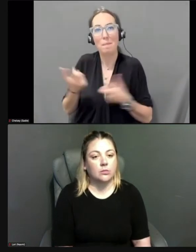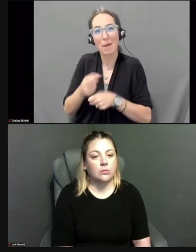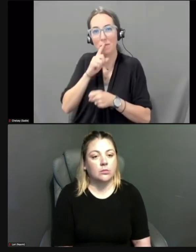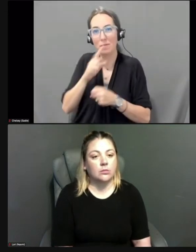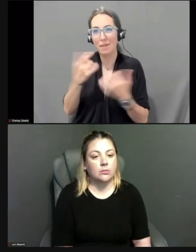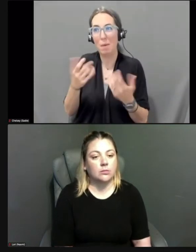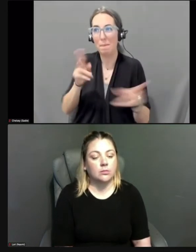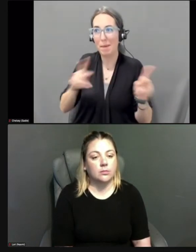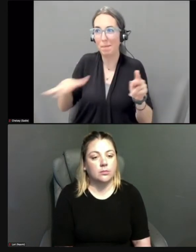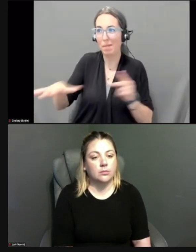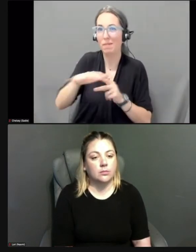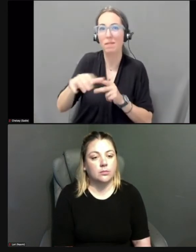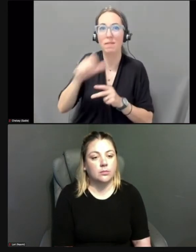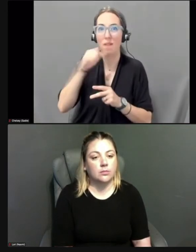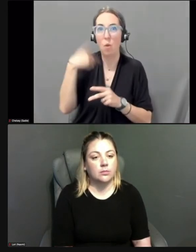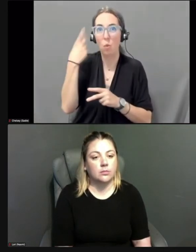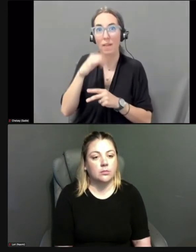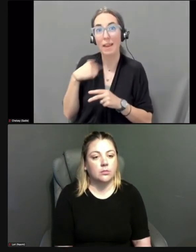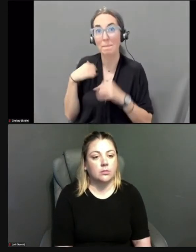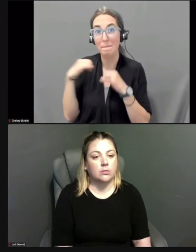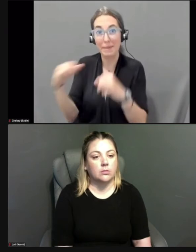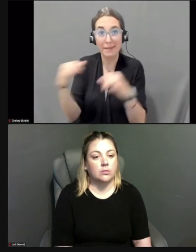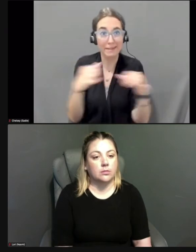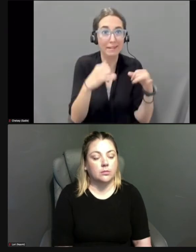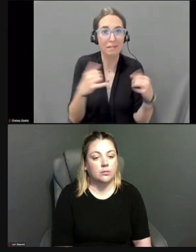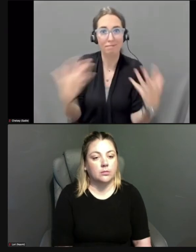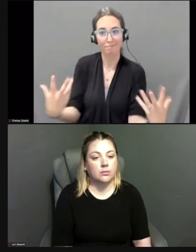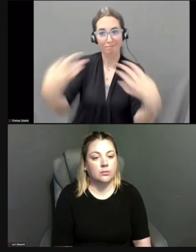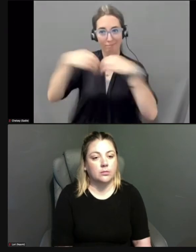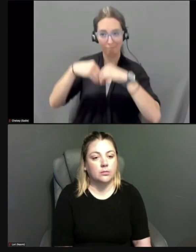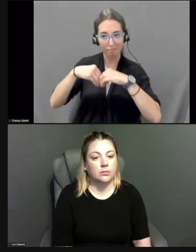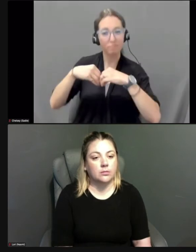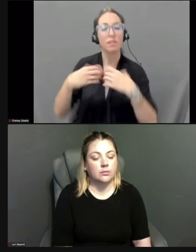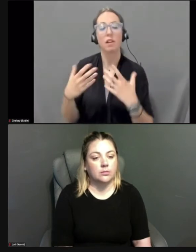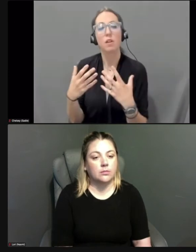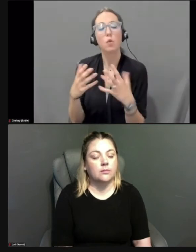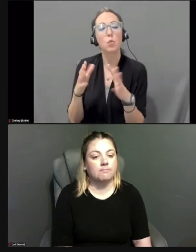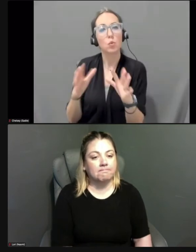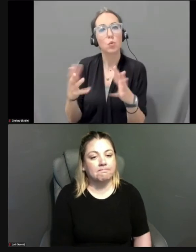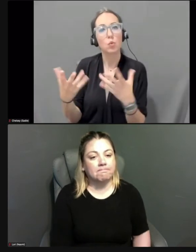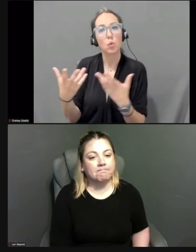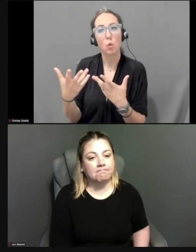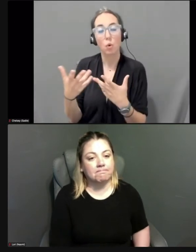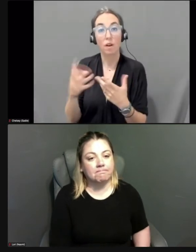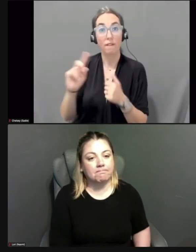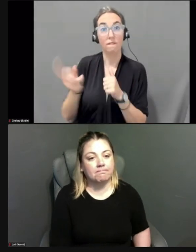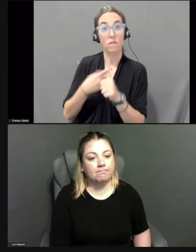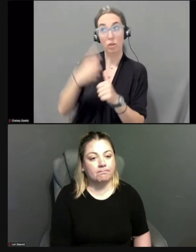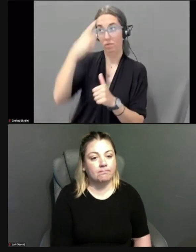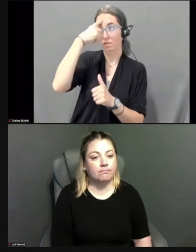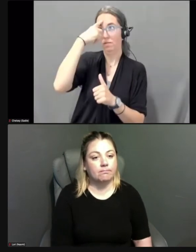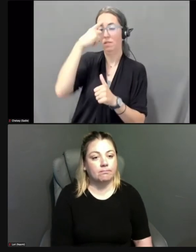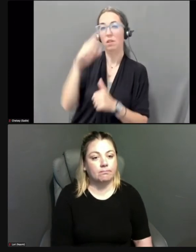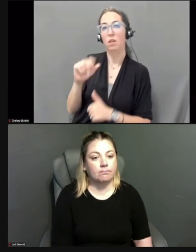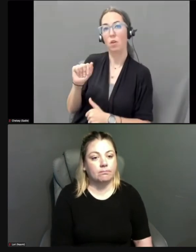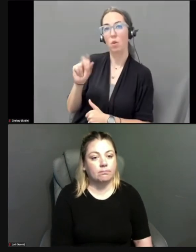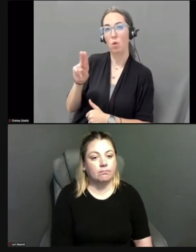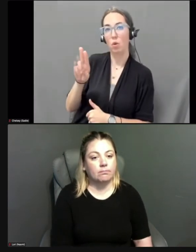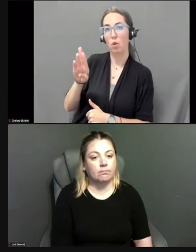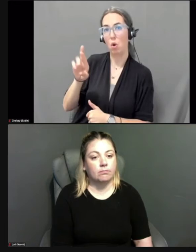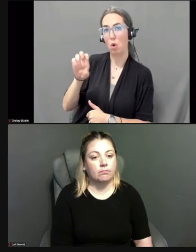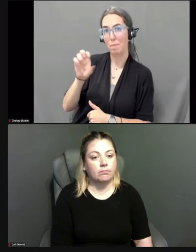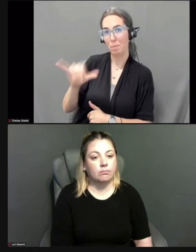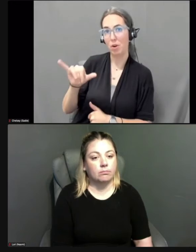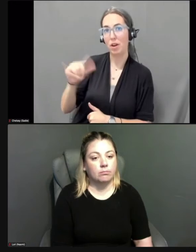other people who I've followed in the past, they look very much like I do. And oh gosh, the first one that comes to mind is Aubrey Gordon from Your Fat Friend on